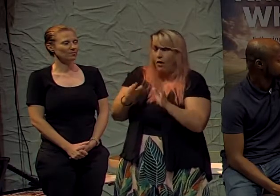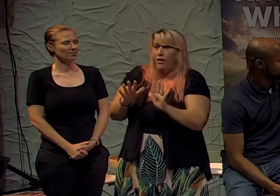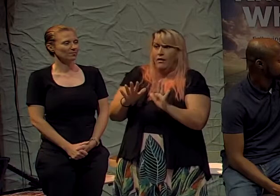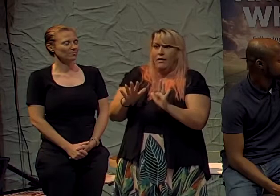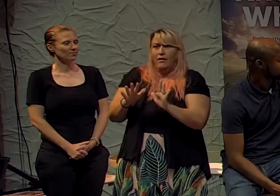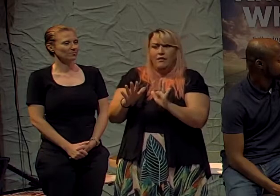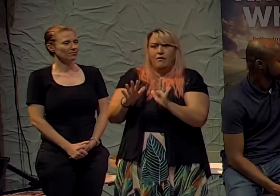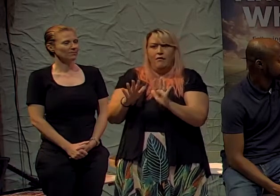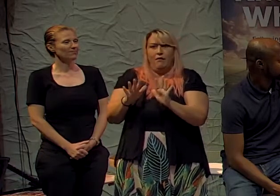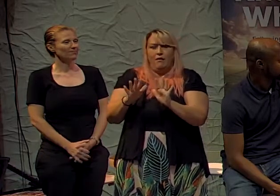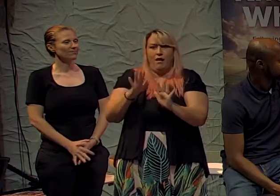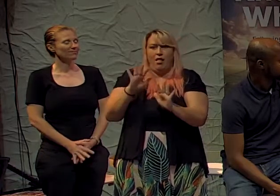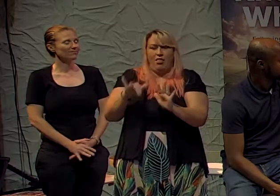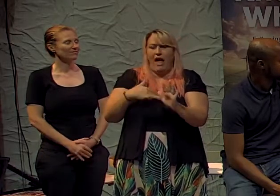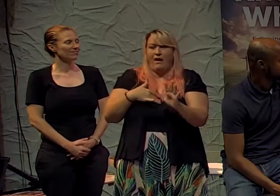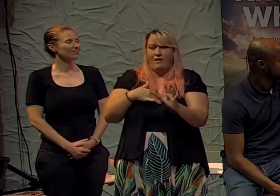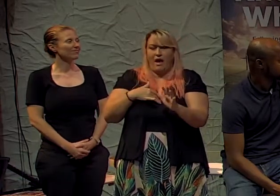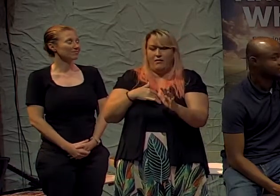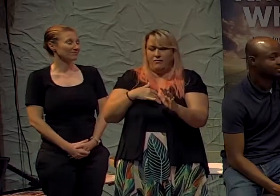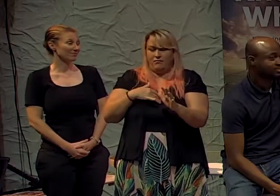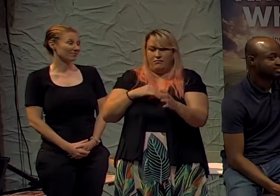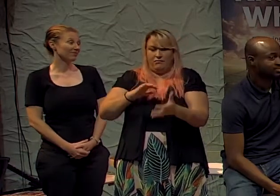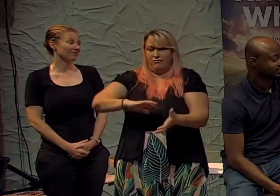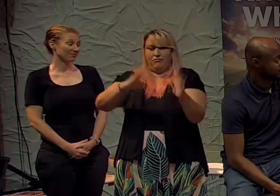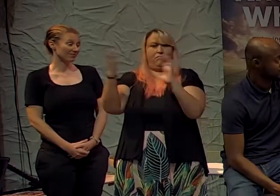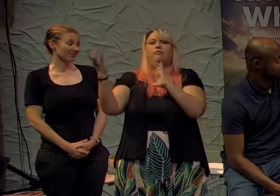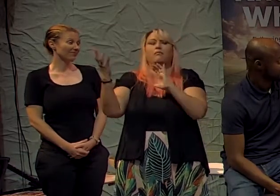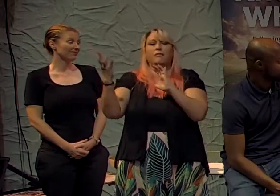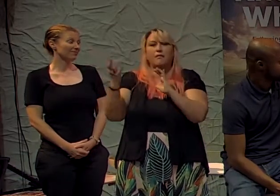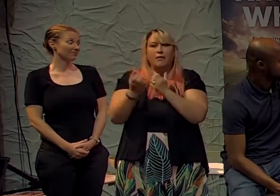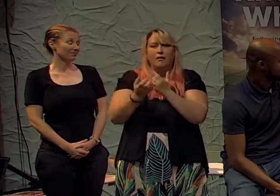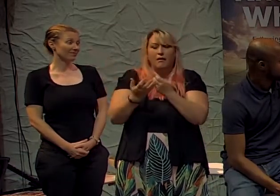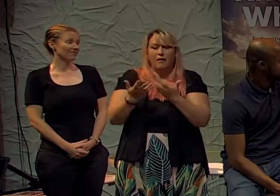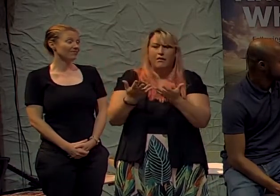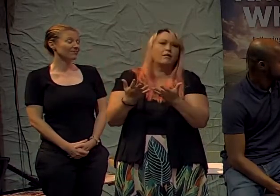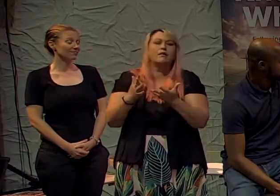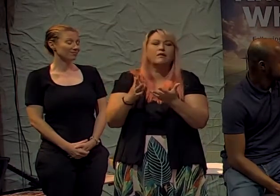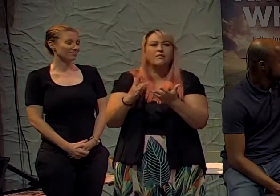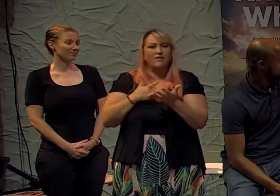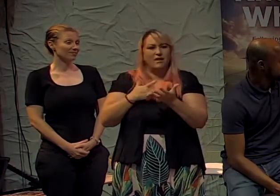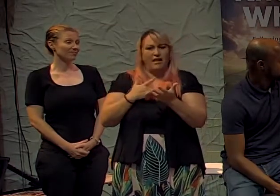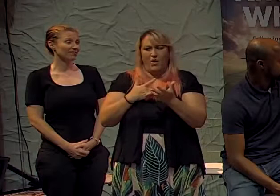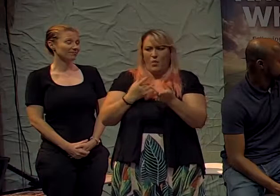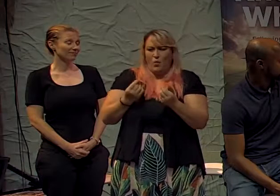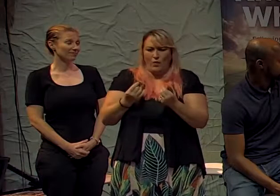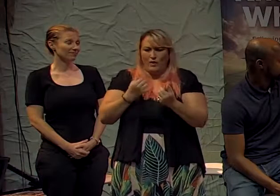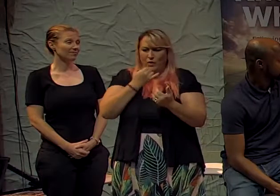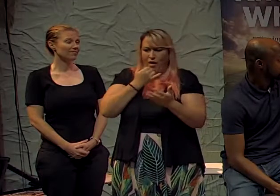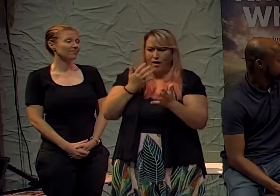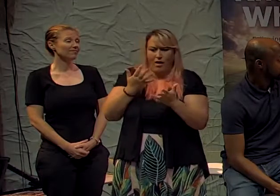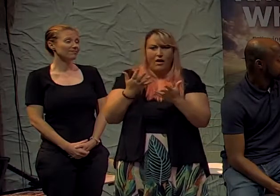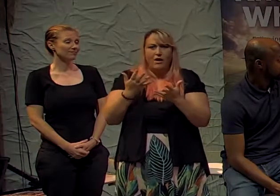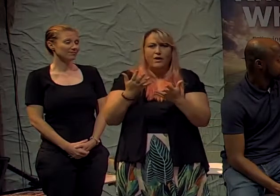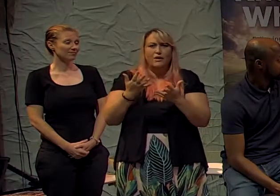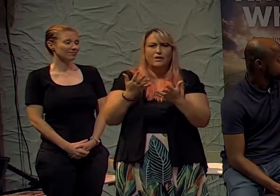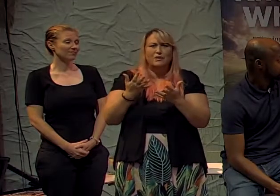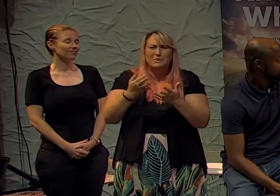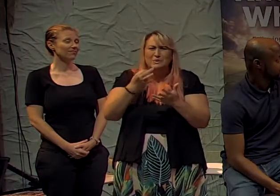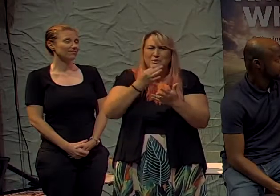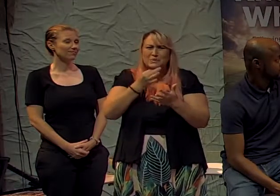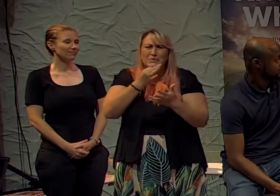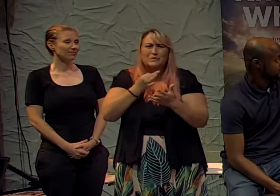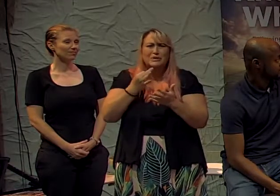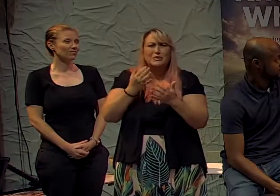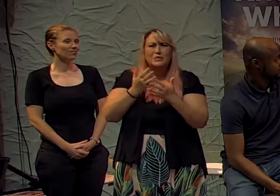like a shatter, right? Like, you just, everything is like, what did we do wrong so soon and so